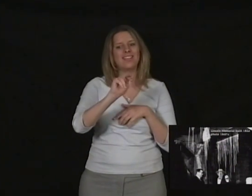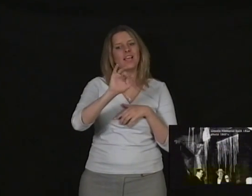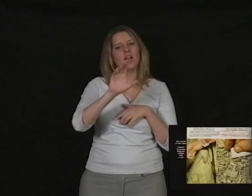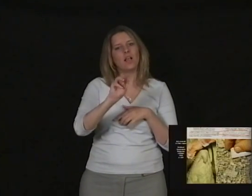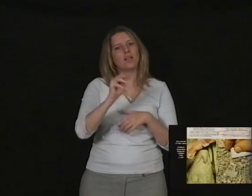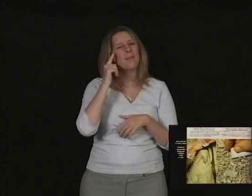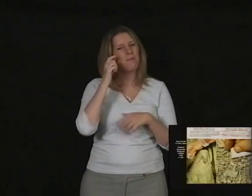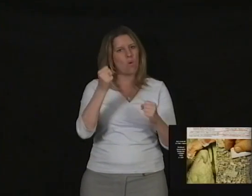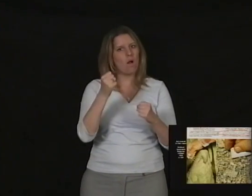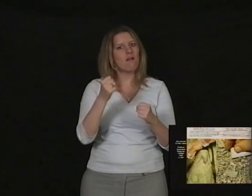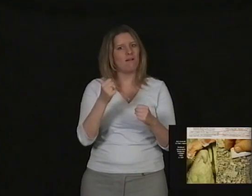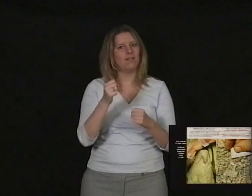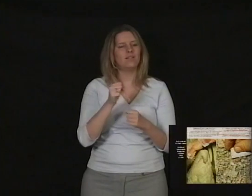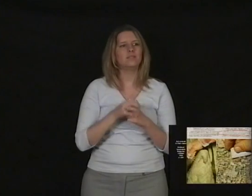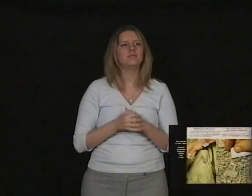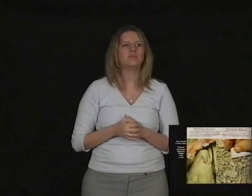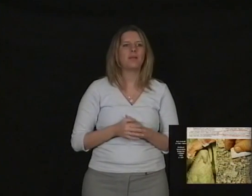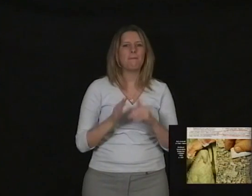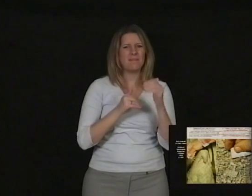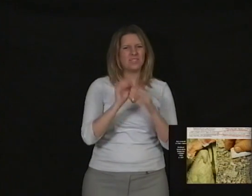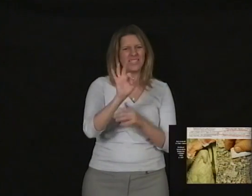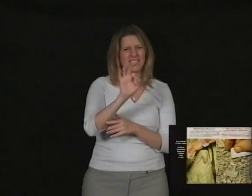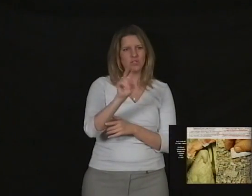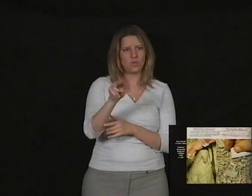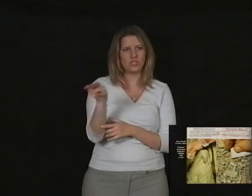Here's a bat covered up with flowstone before it could rot.